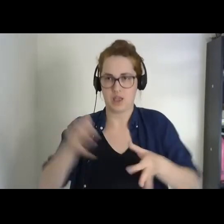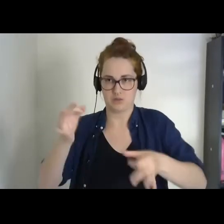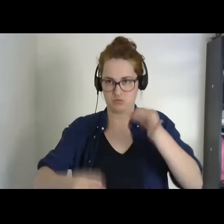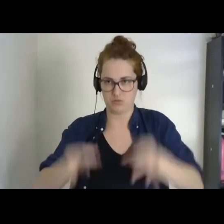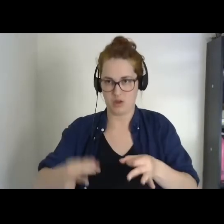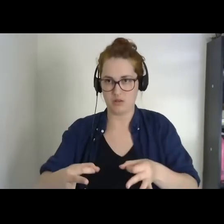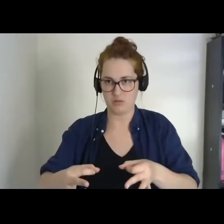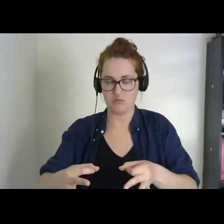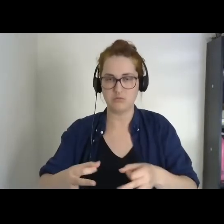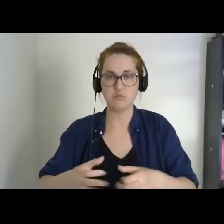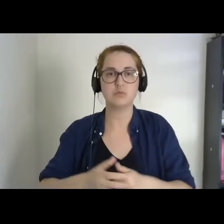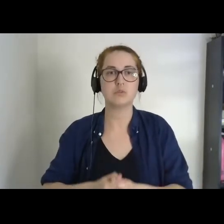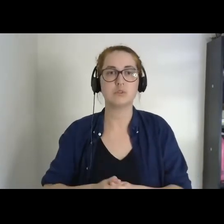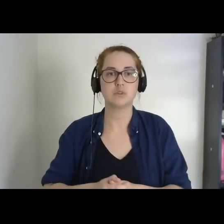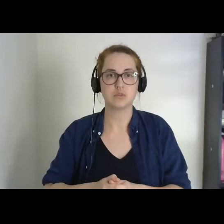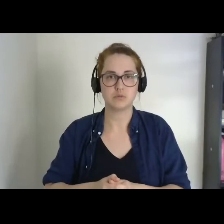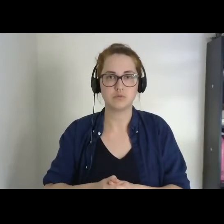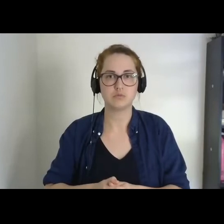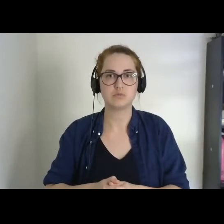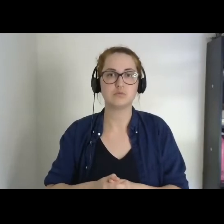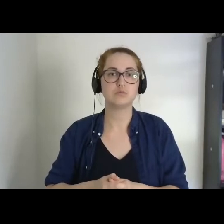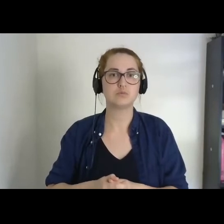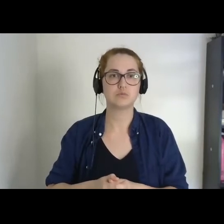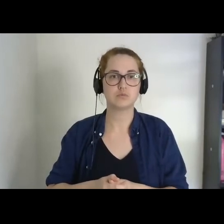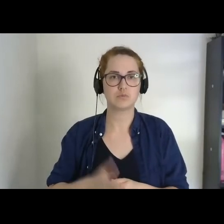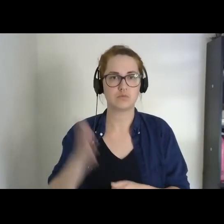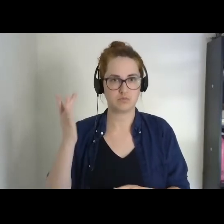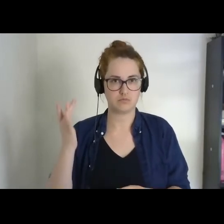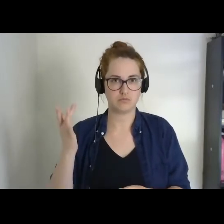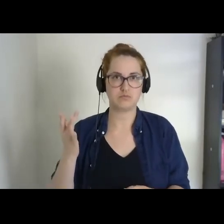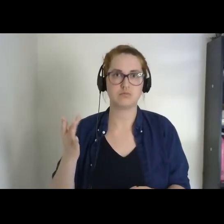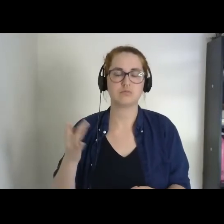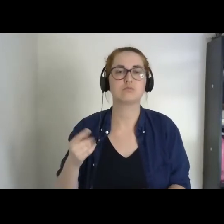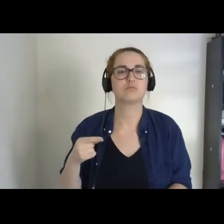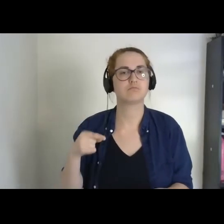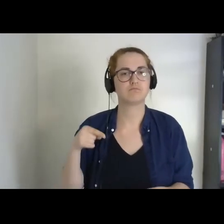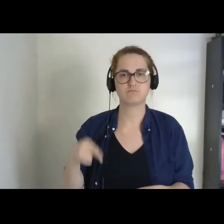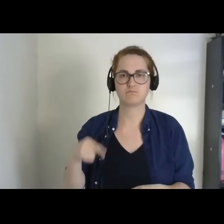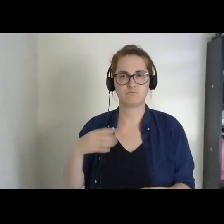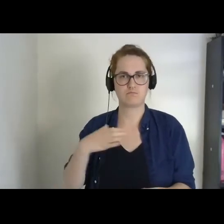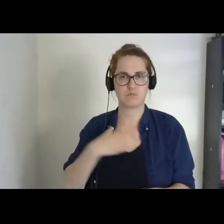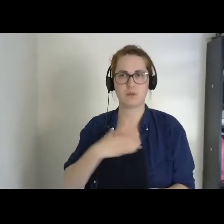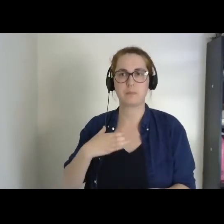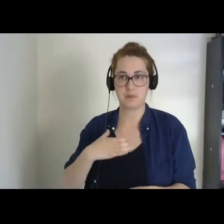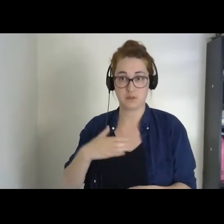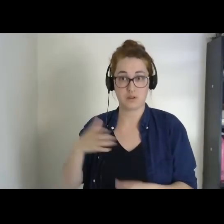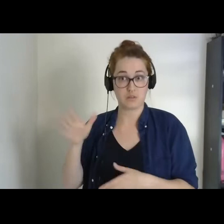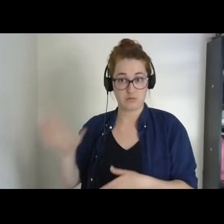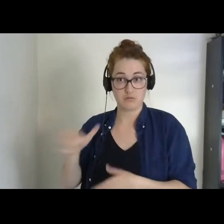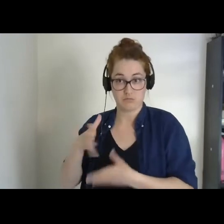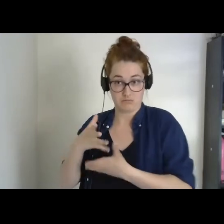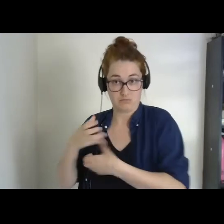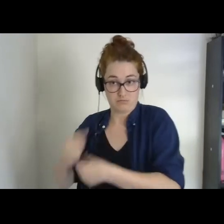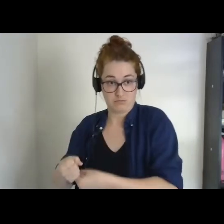that the trial judge's reasons were not sufficient. And this time again, the complainant's reliability becomes